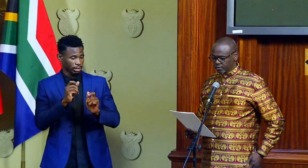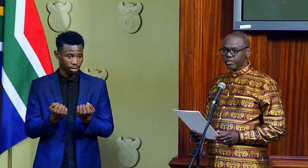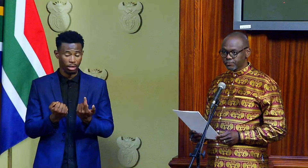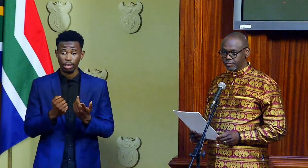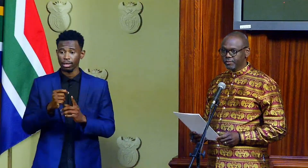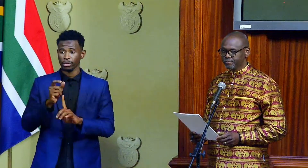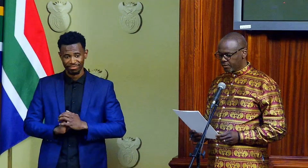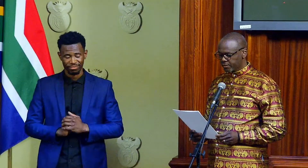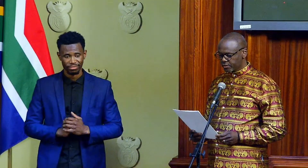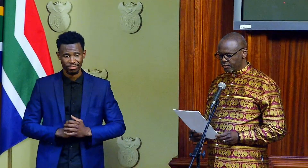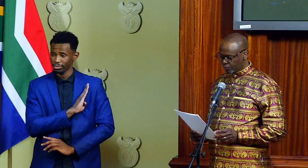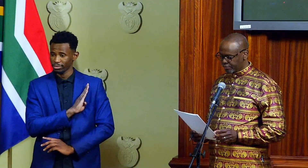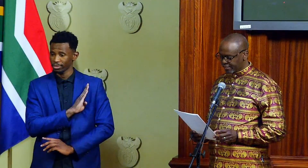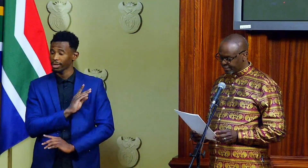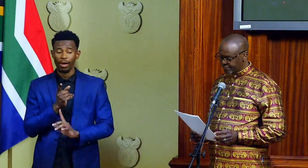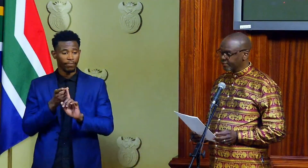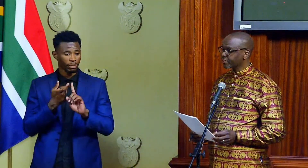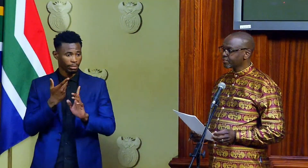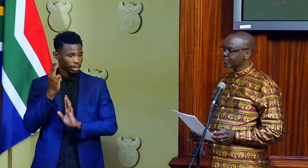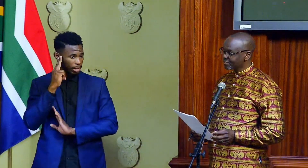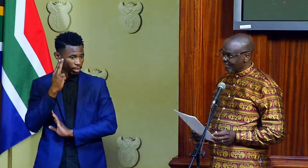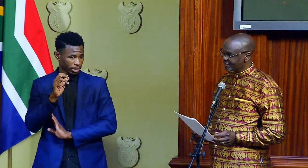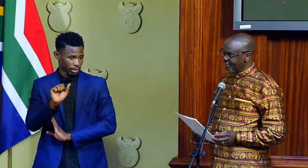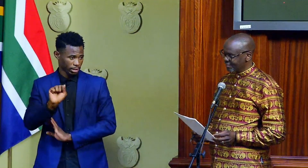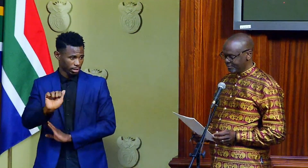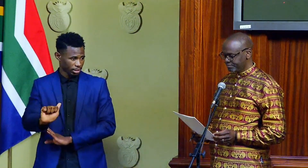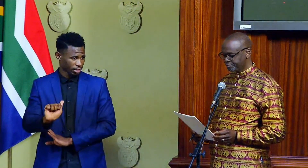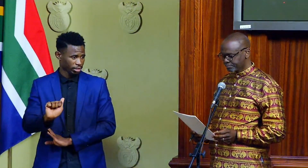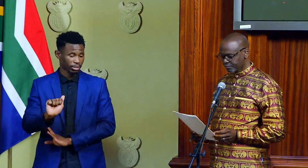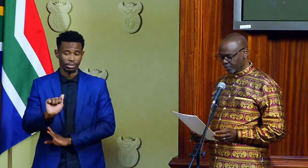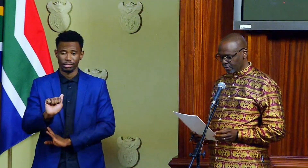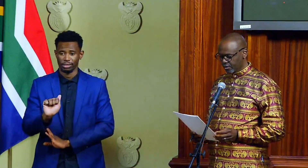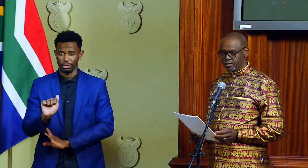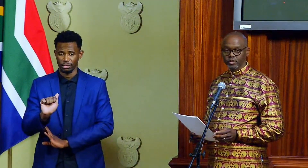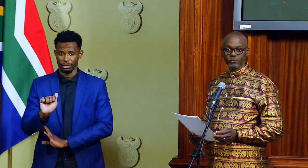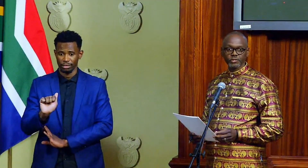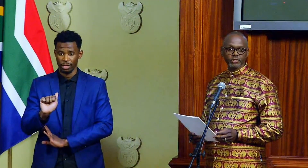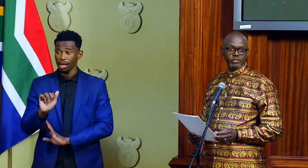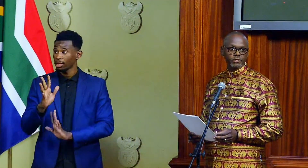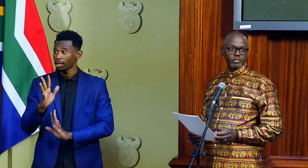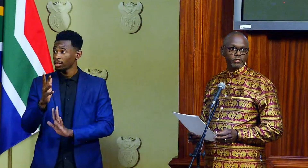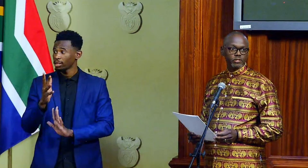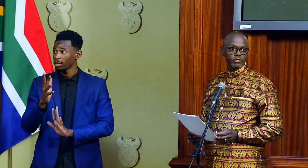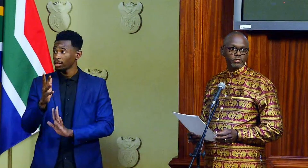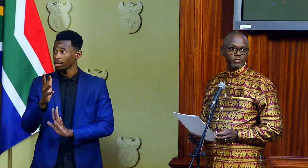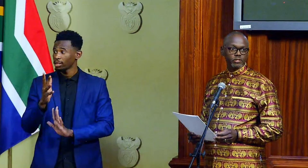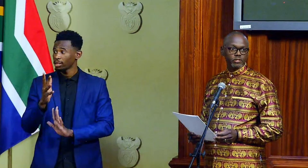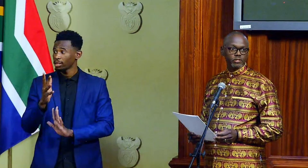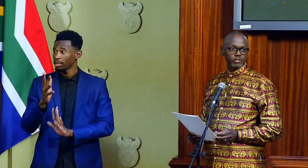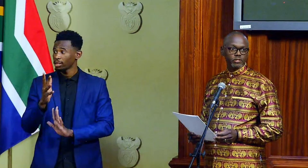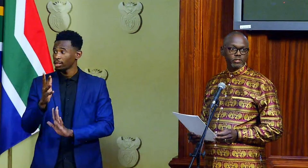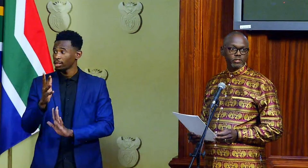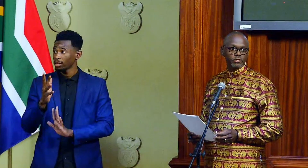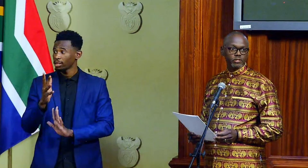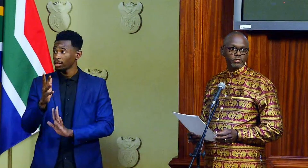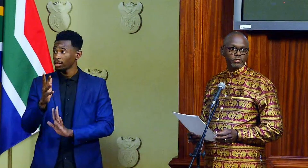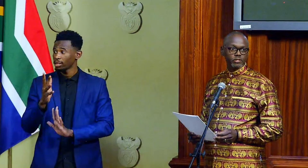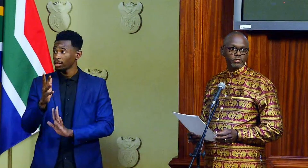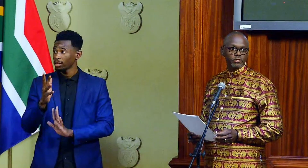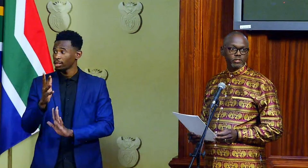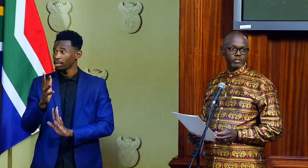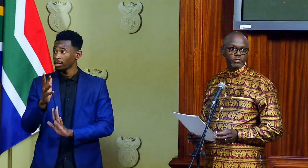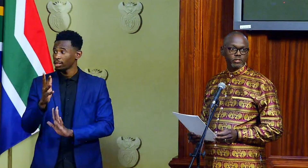Disabilities, John Jeffrey, the CEO of the Deaf Federation of South Africa, senior officials and colleagues in